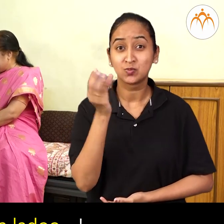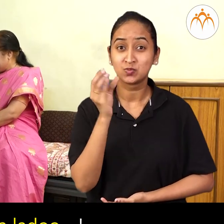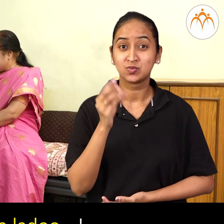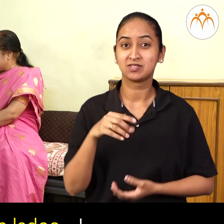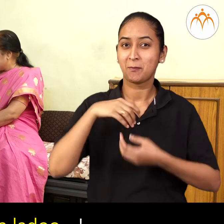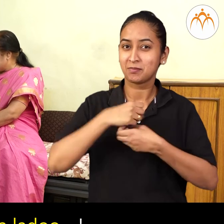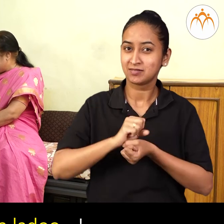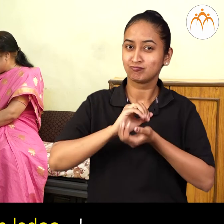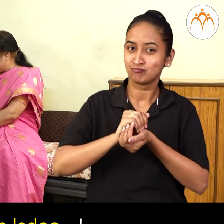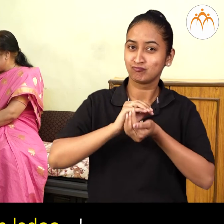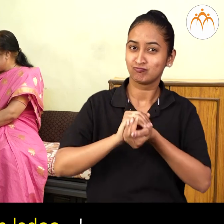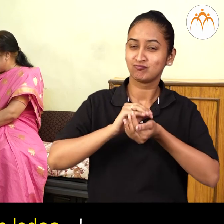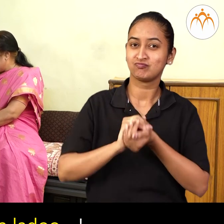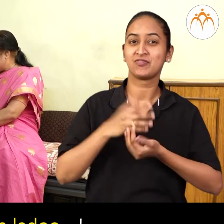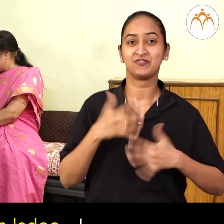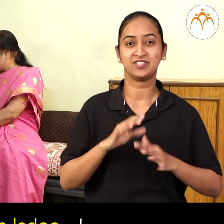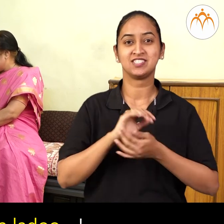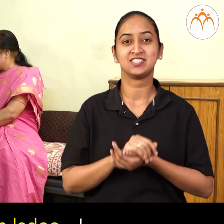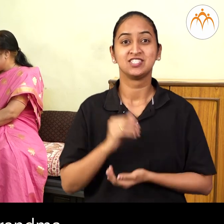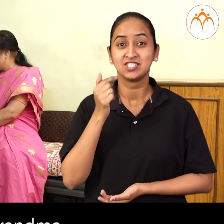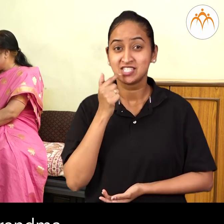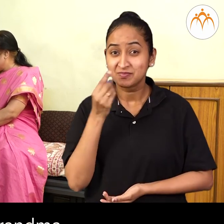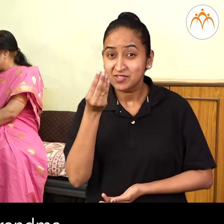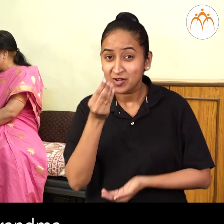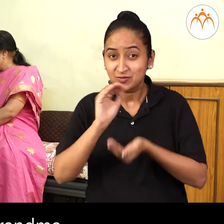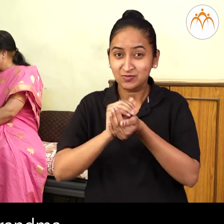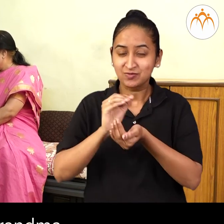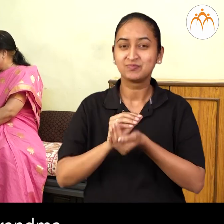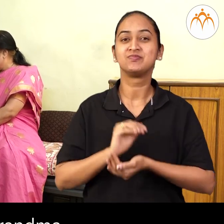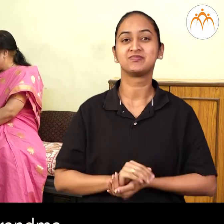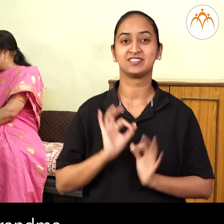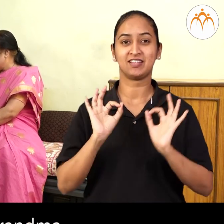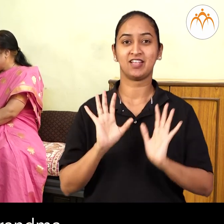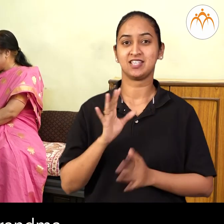Oh, Rava Ladoo. Dear Grandma.